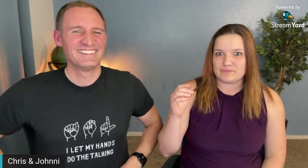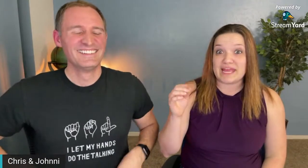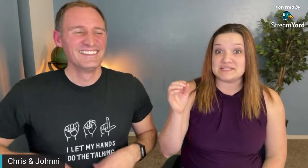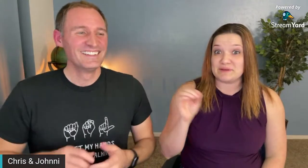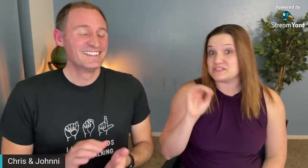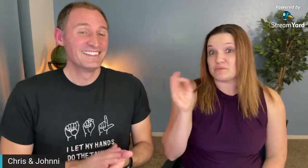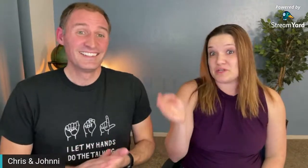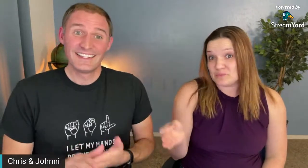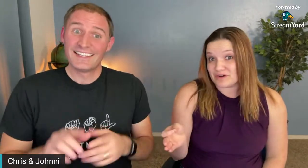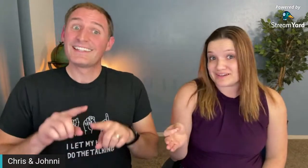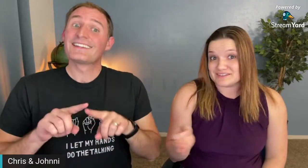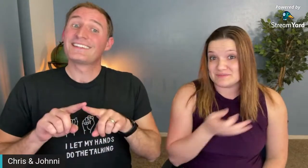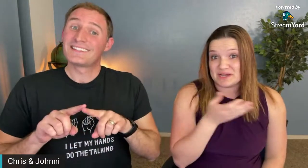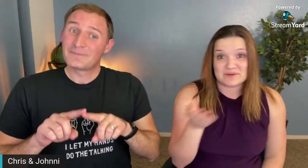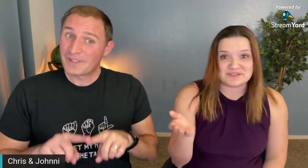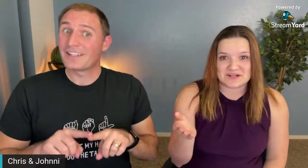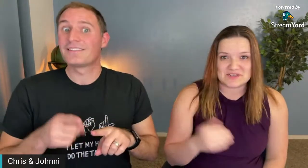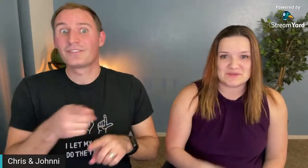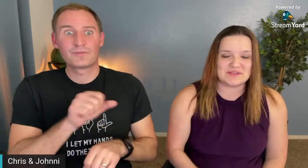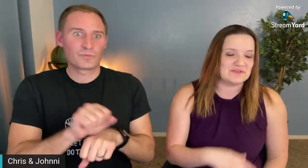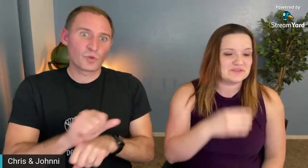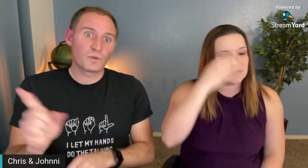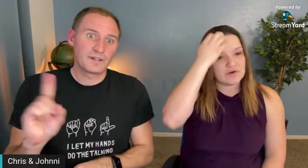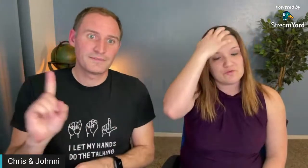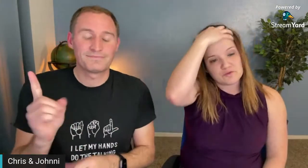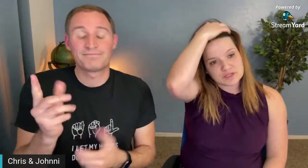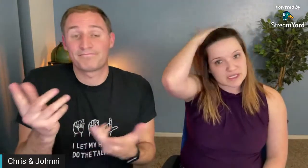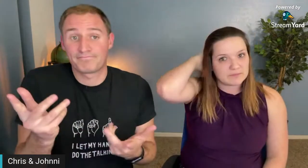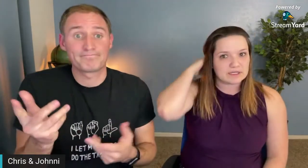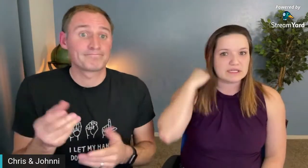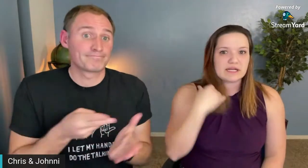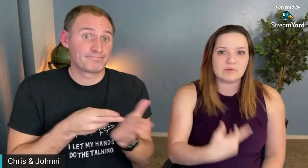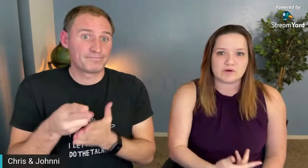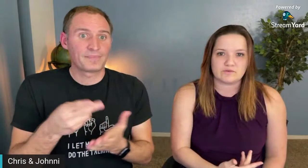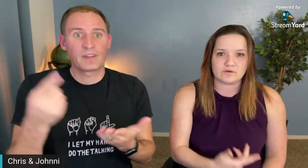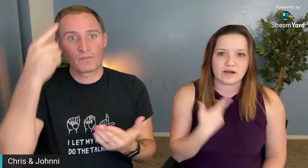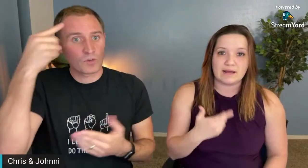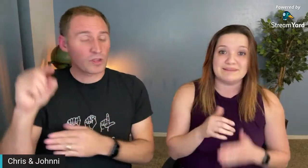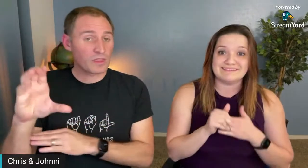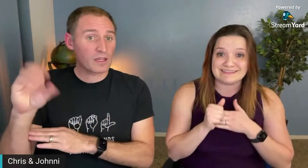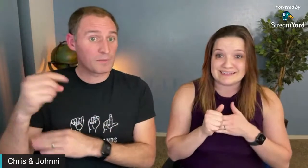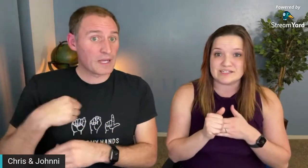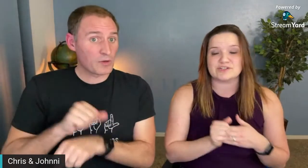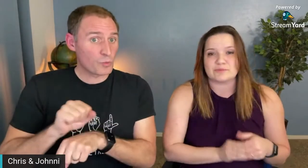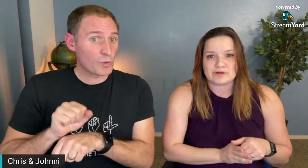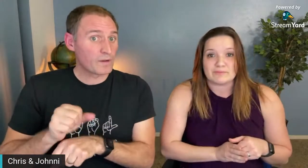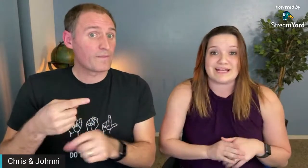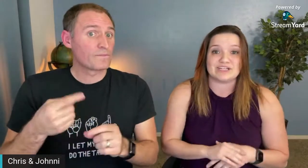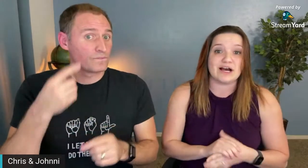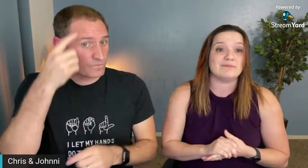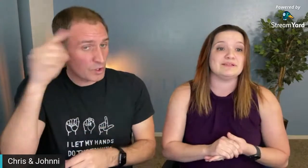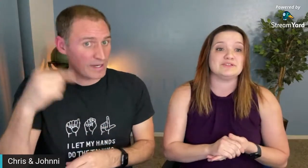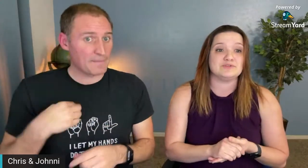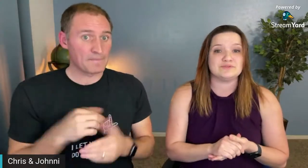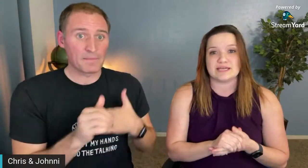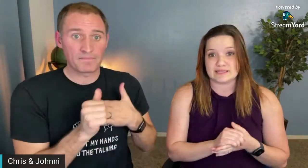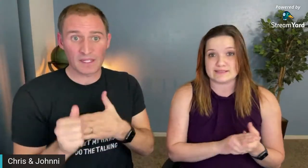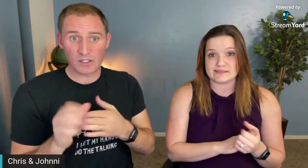It depends on where you work, to be 100% honest with you. So for the company that I work for, I'm the lead interpreter. My job is to set the